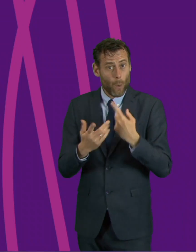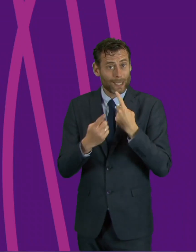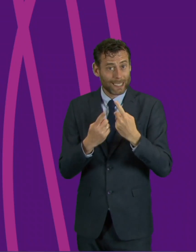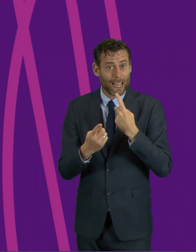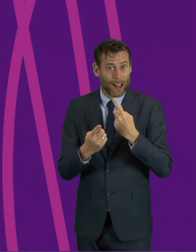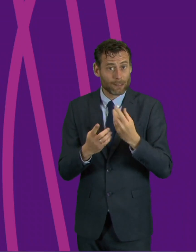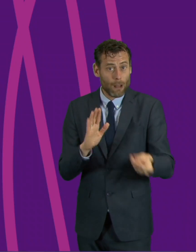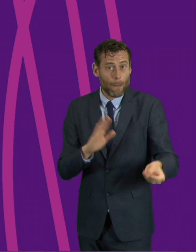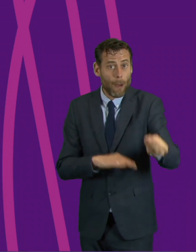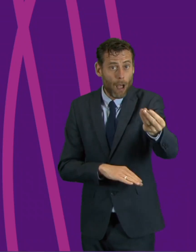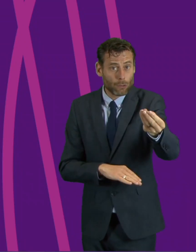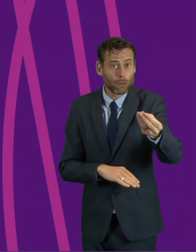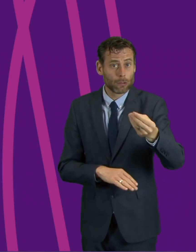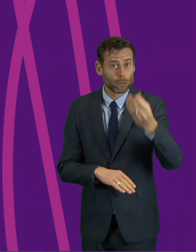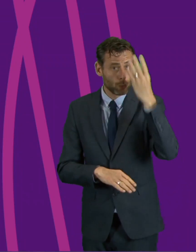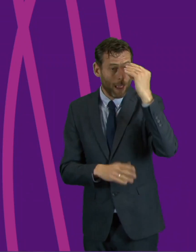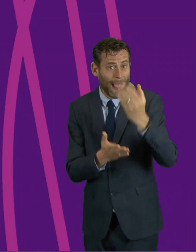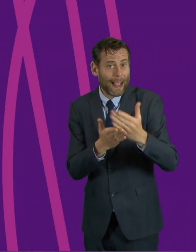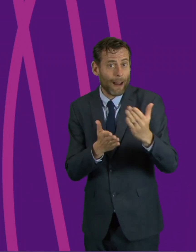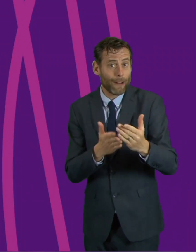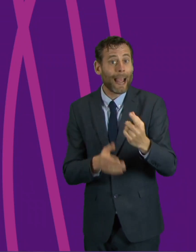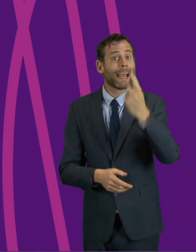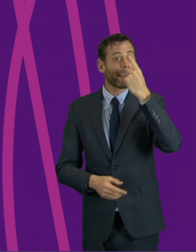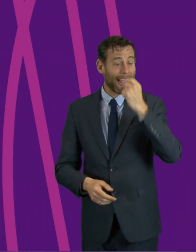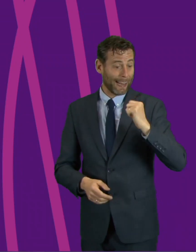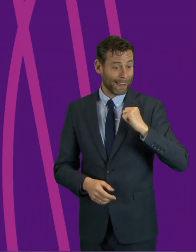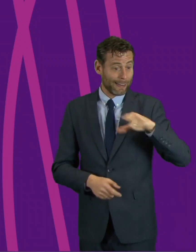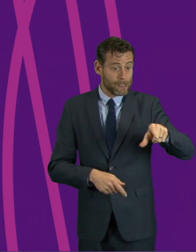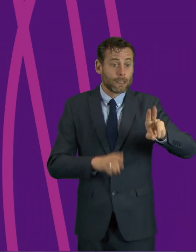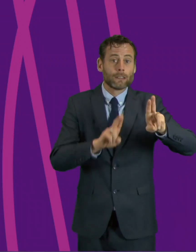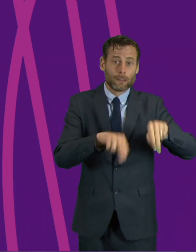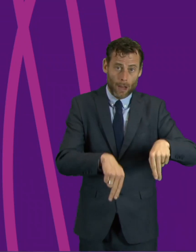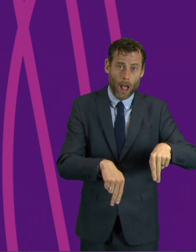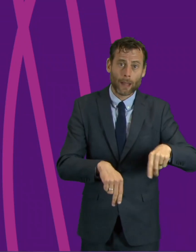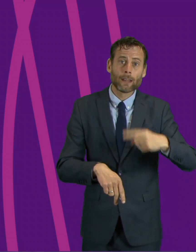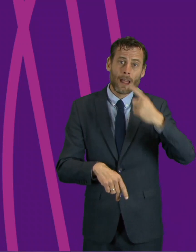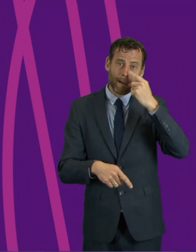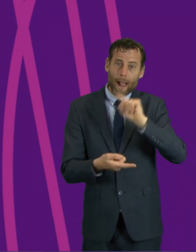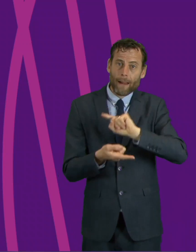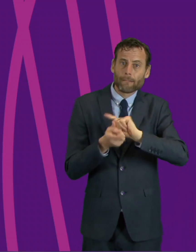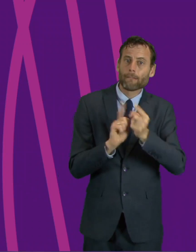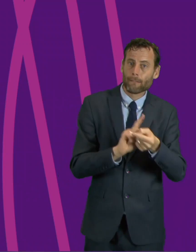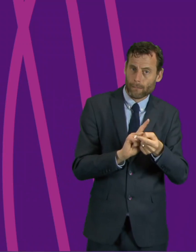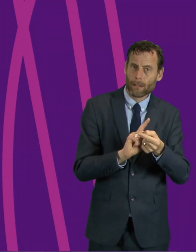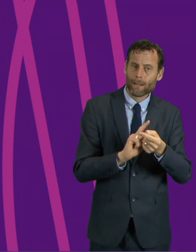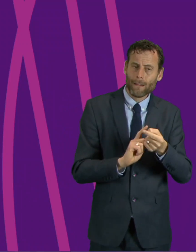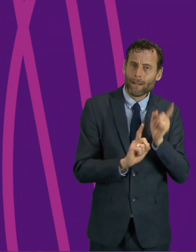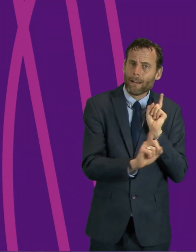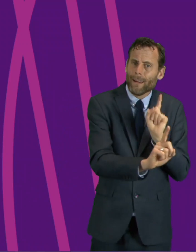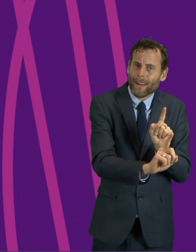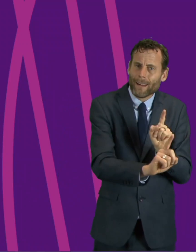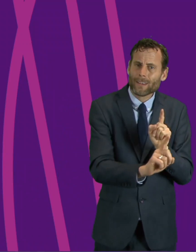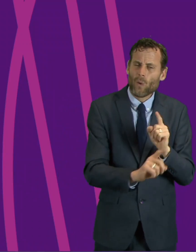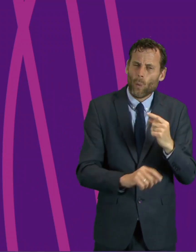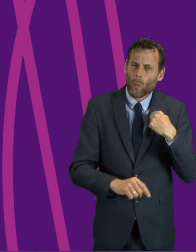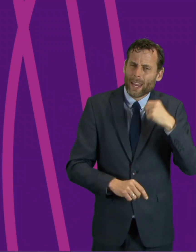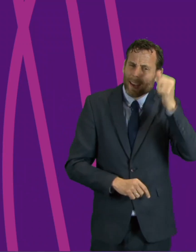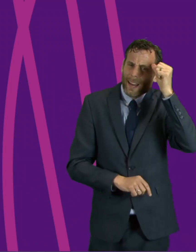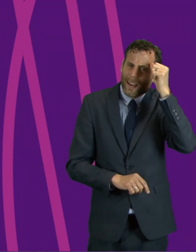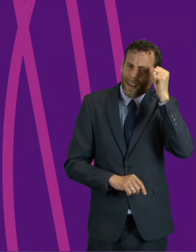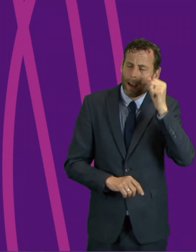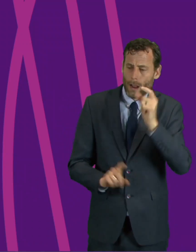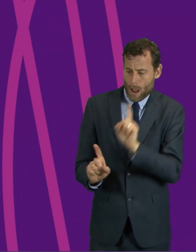and we can provide some clarity that might help in that situation, we are happy to do so. But we've always recognised the extreme sensitivity of